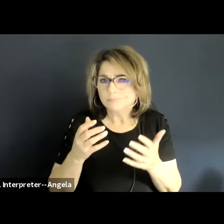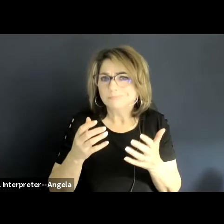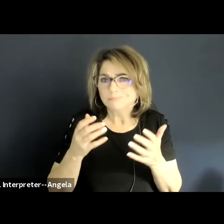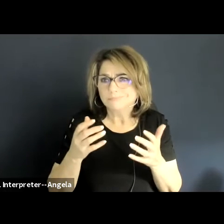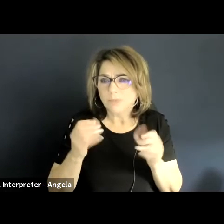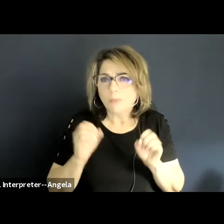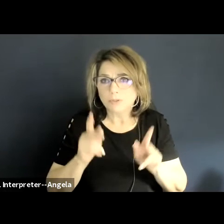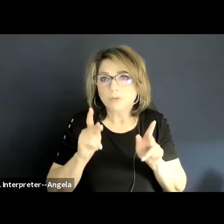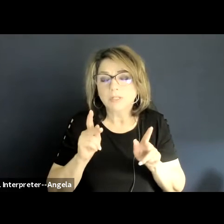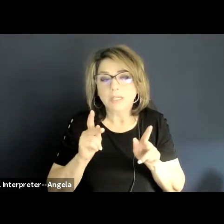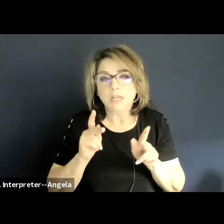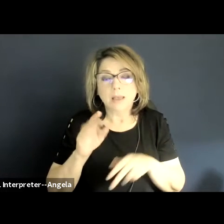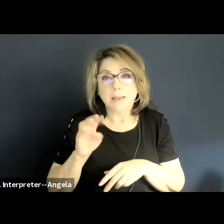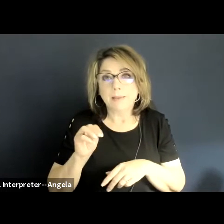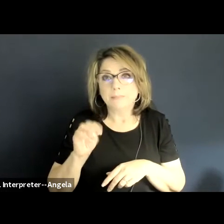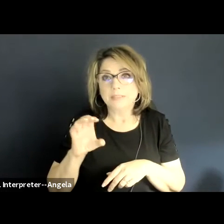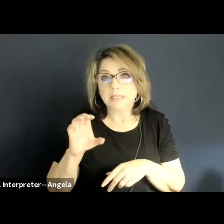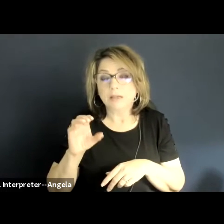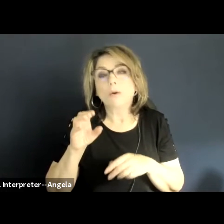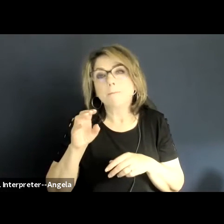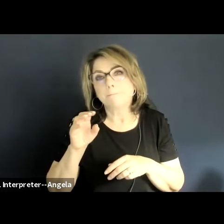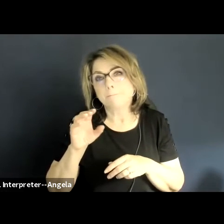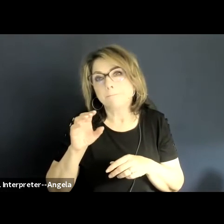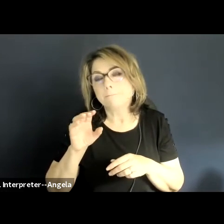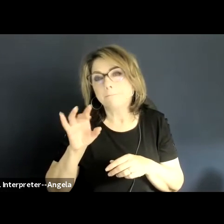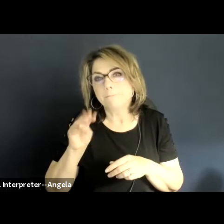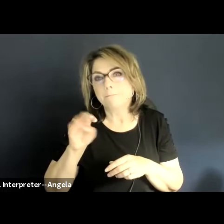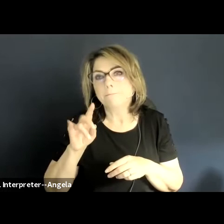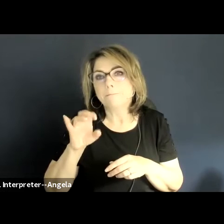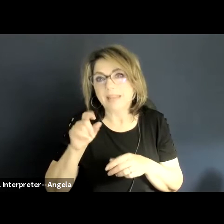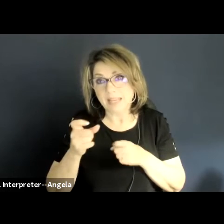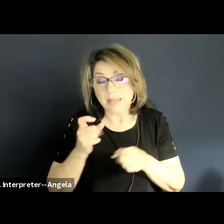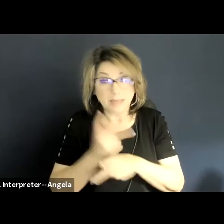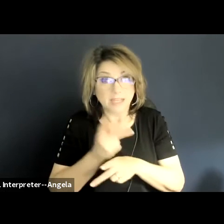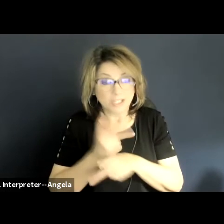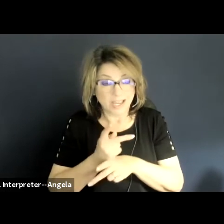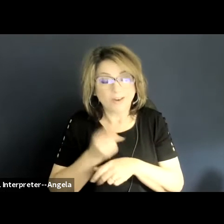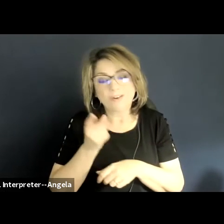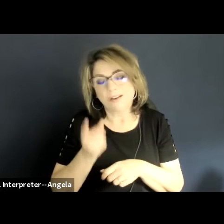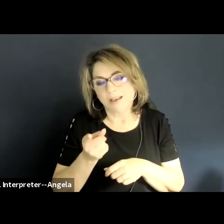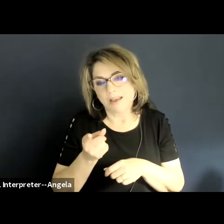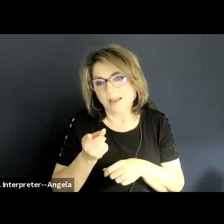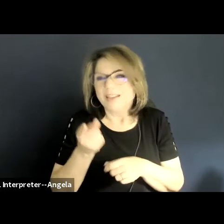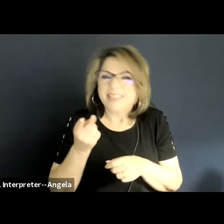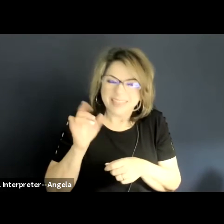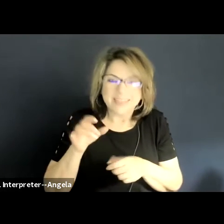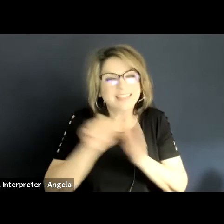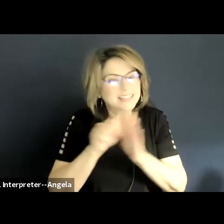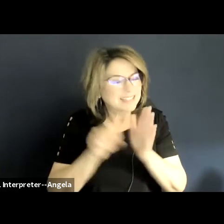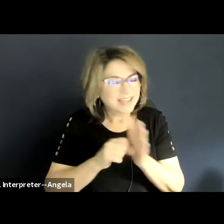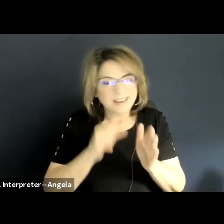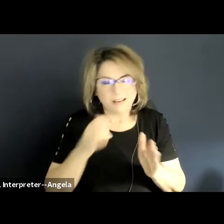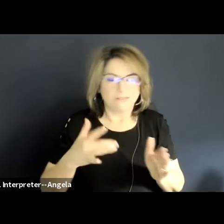Medicaid managed care is incredibly important, and something that the state hasn't really felt like it's been all that